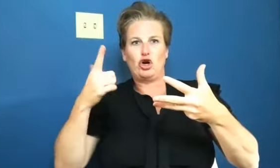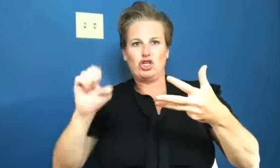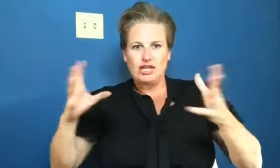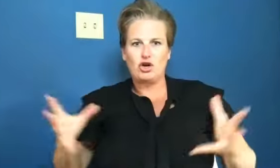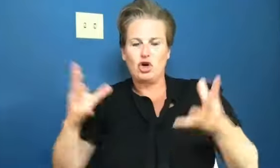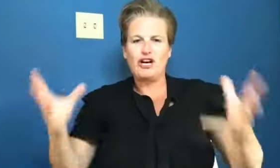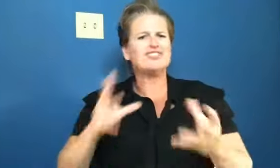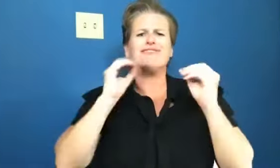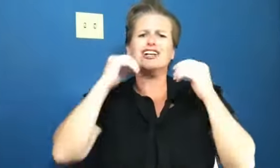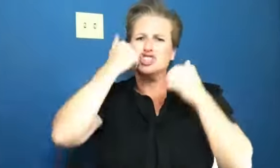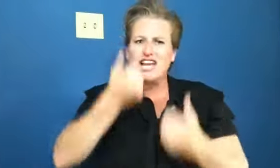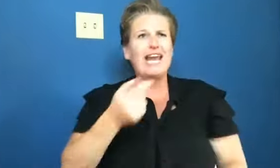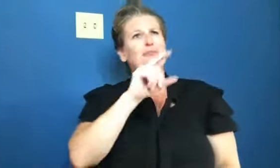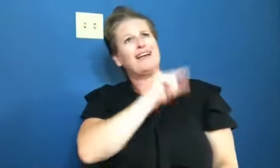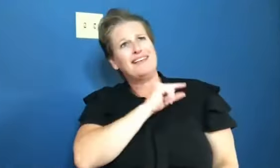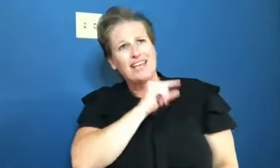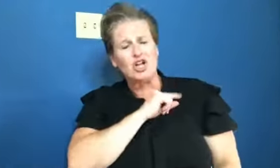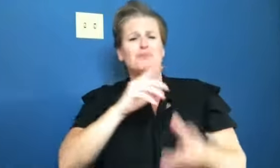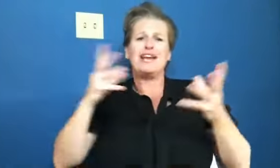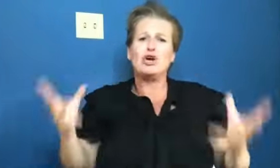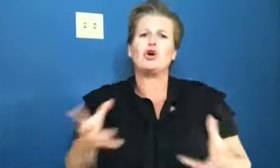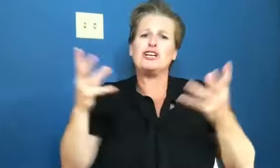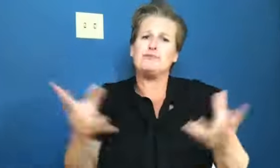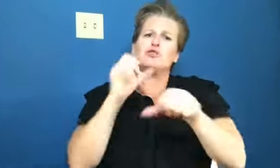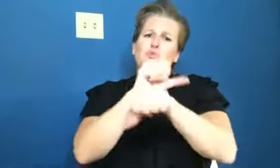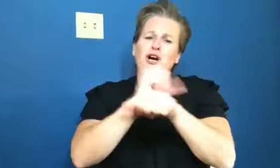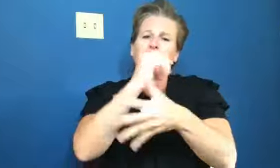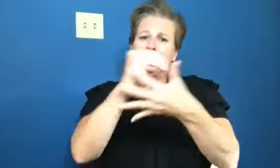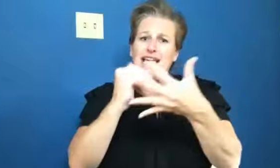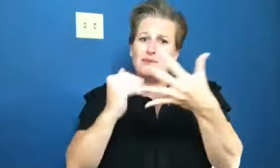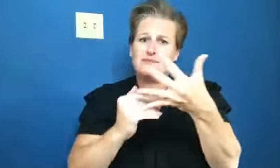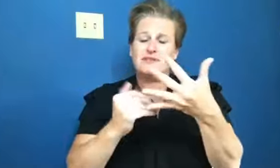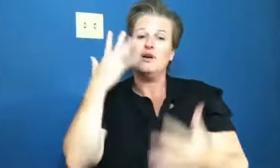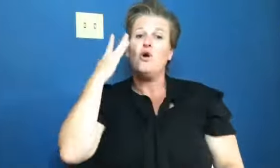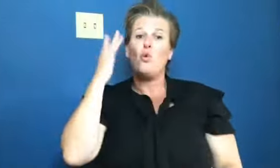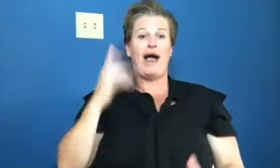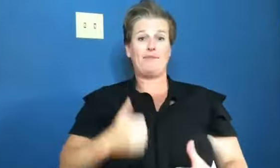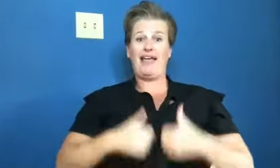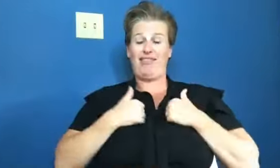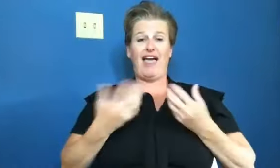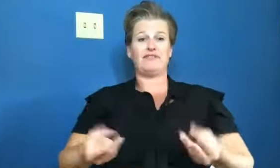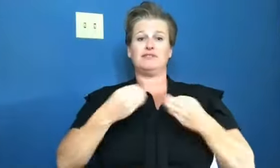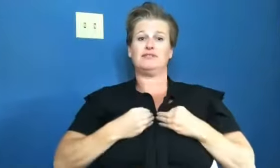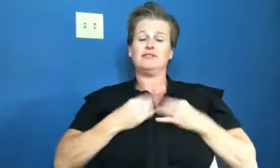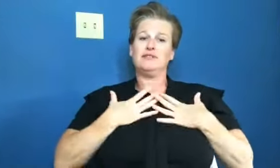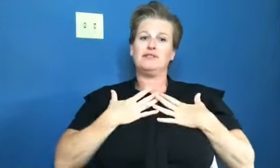continue to work the steps, because what was being restored in my life was unity, love, trust,